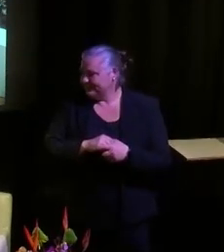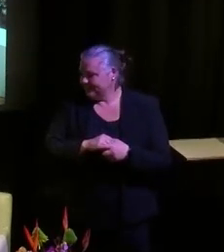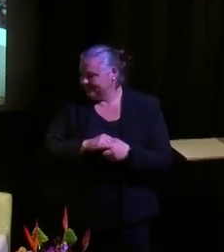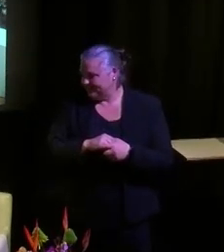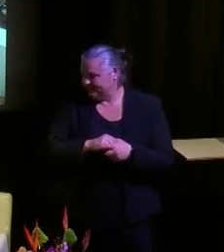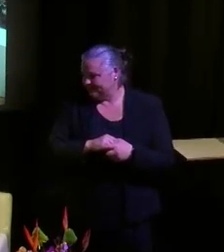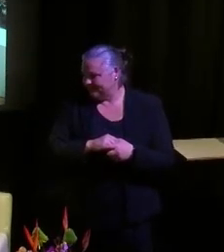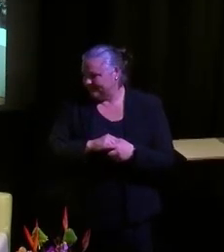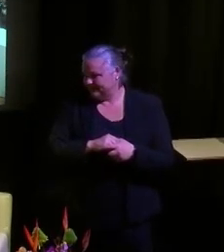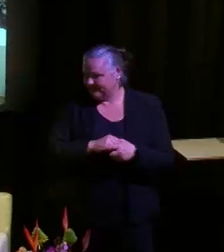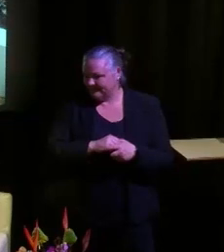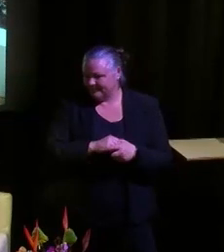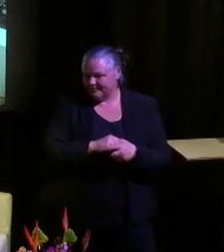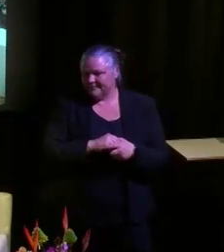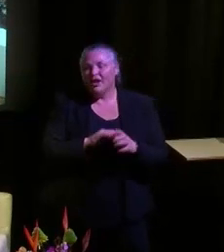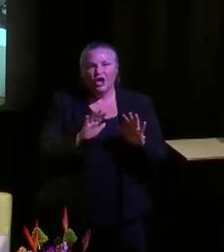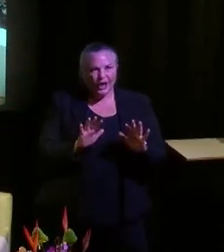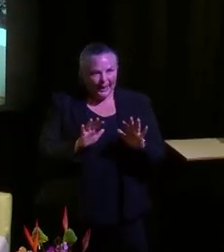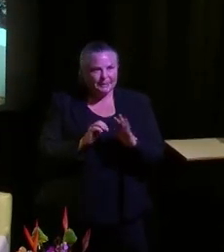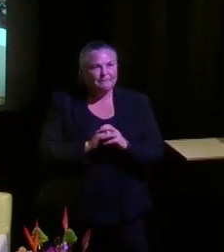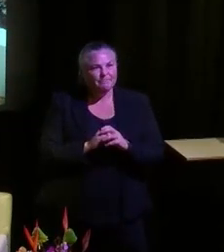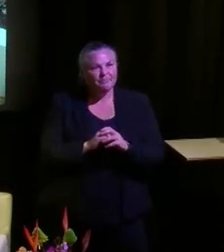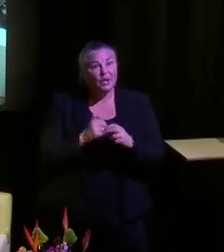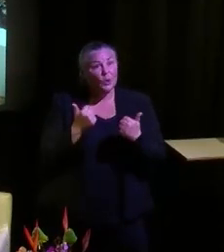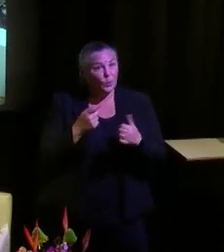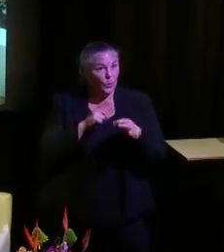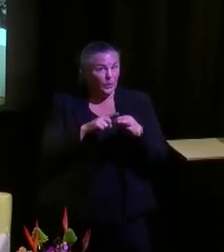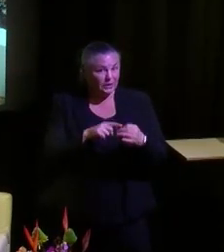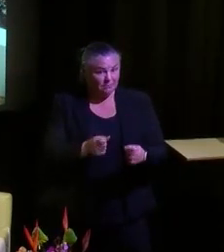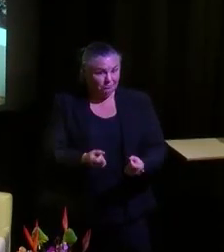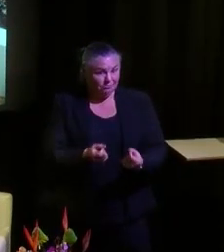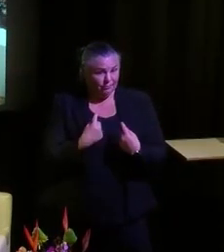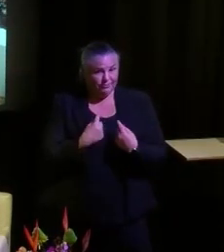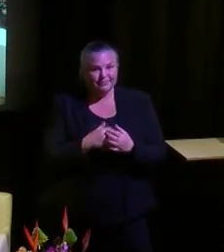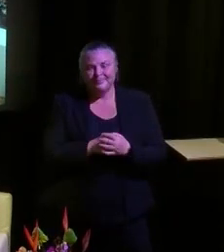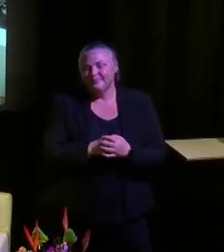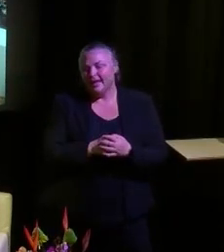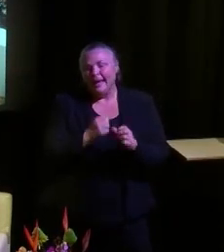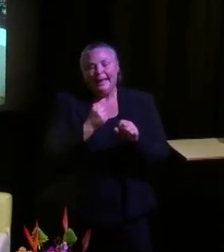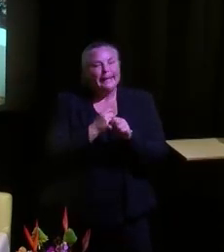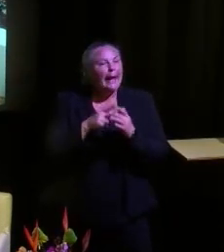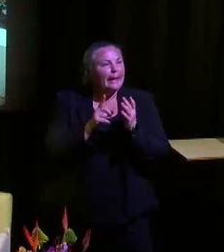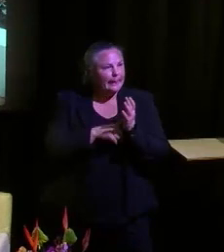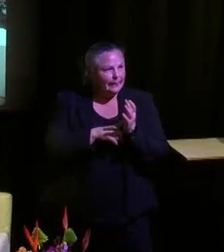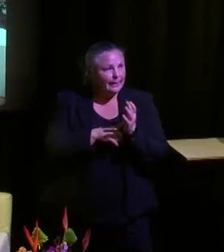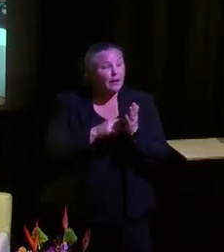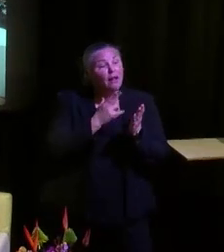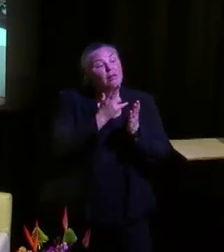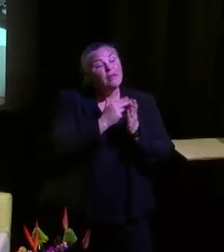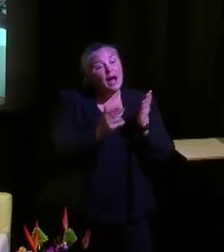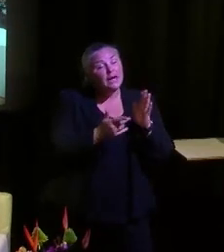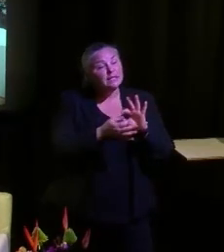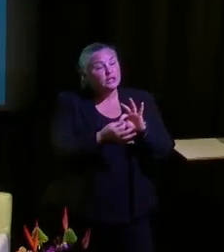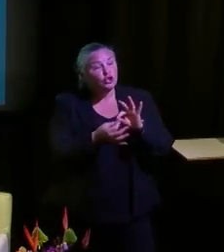On the back of that, this is probably a good question that's come through. Gail, has the artist's interpretations of your